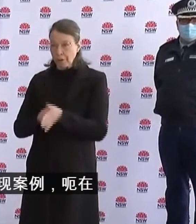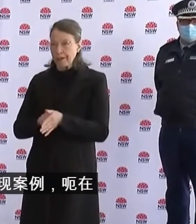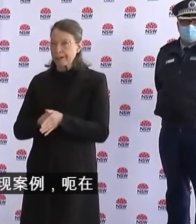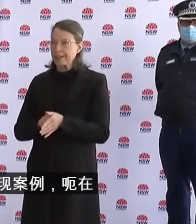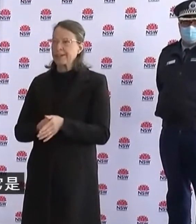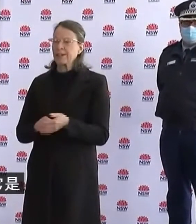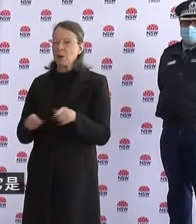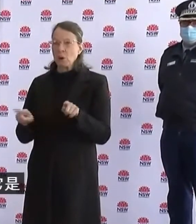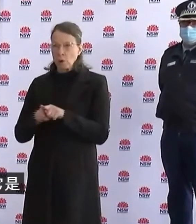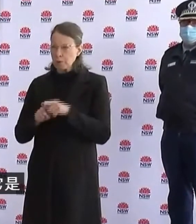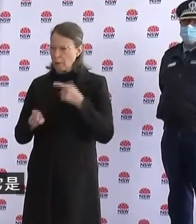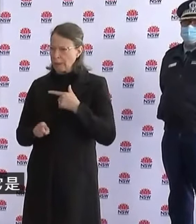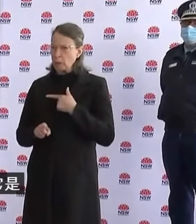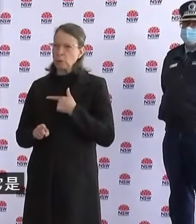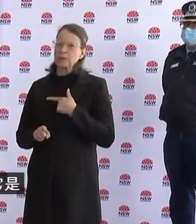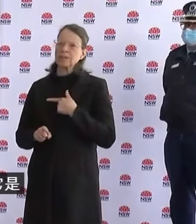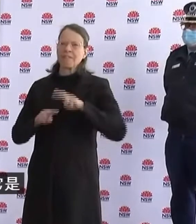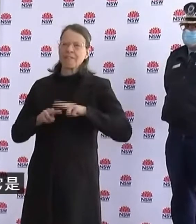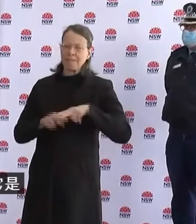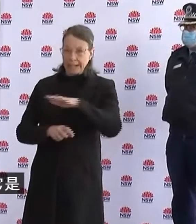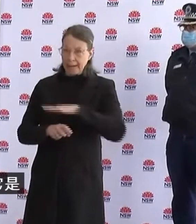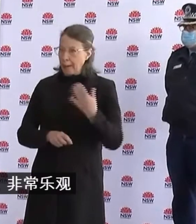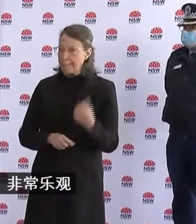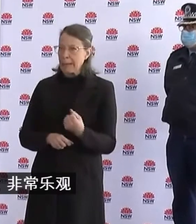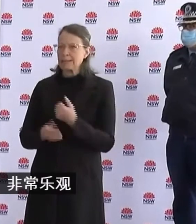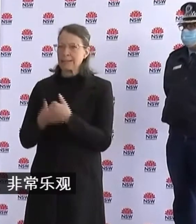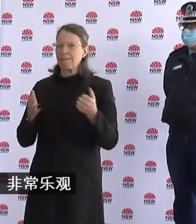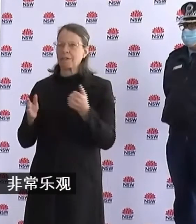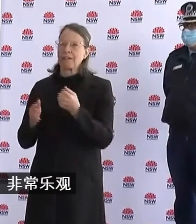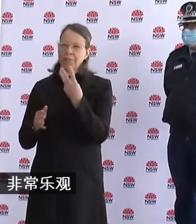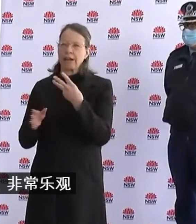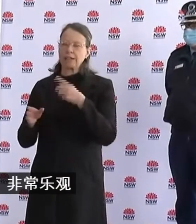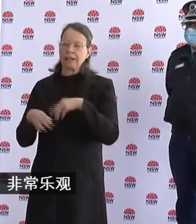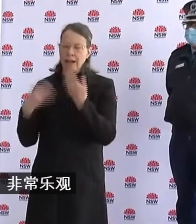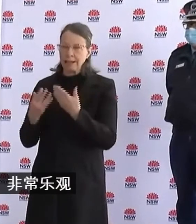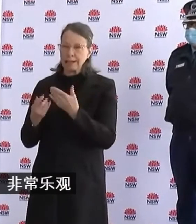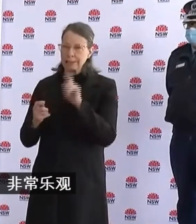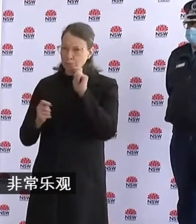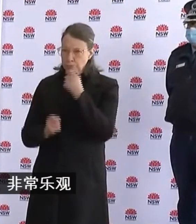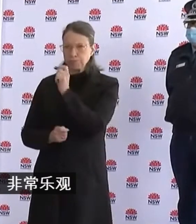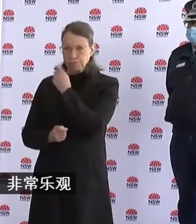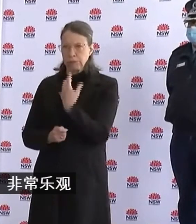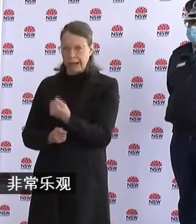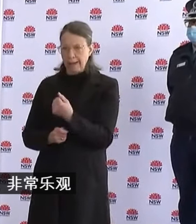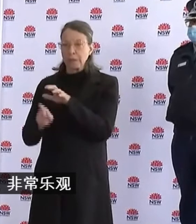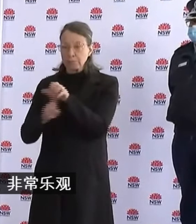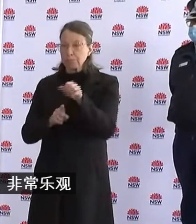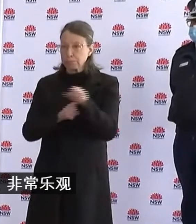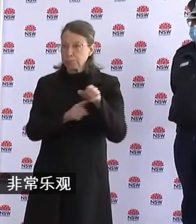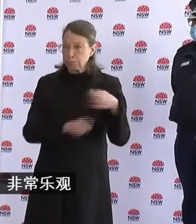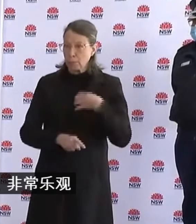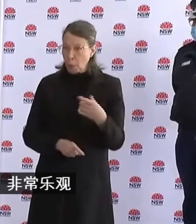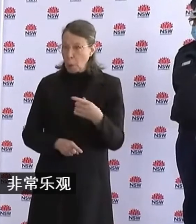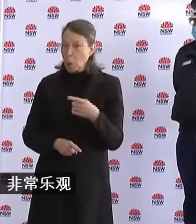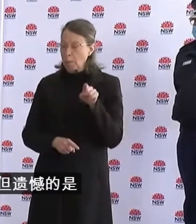workers during that 3 days of required testing. So it's extremely positive that 85,000 people have